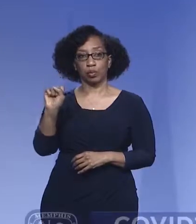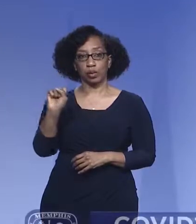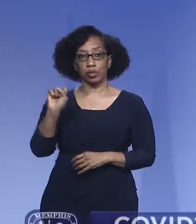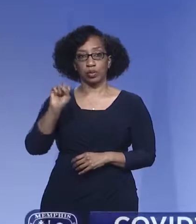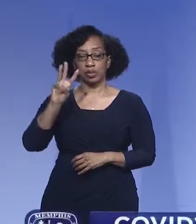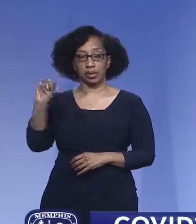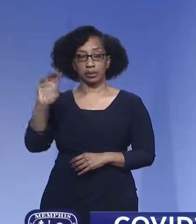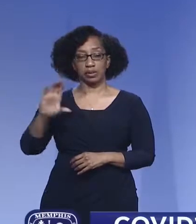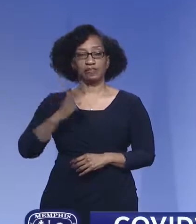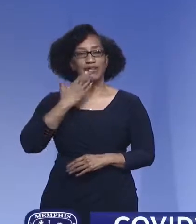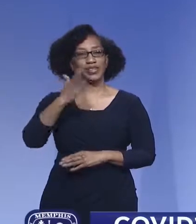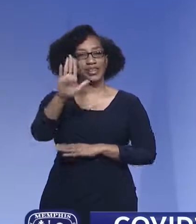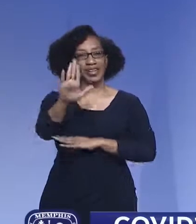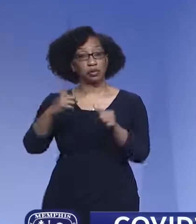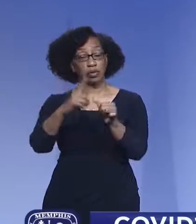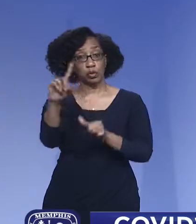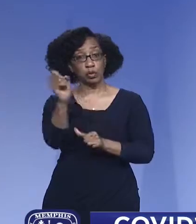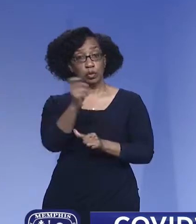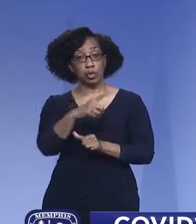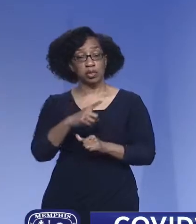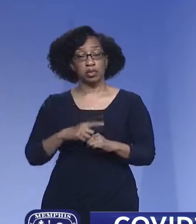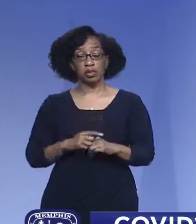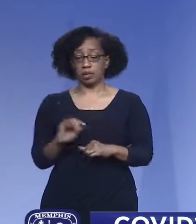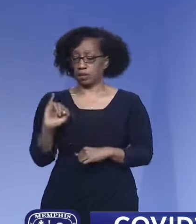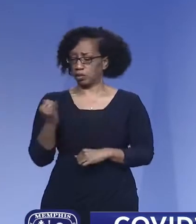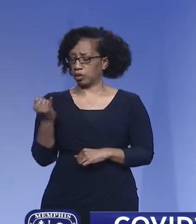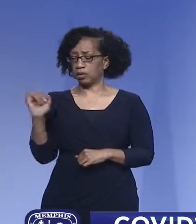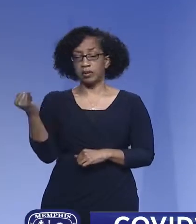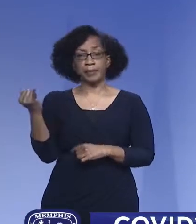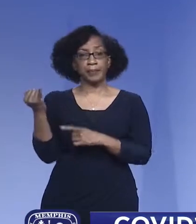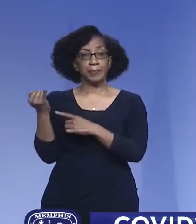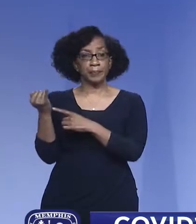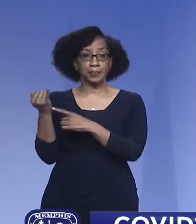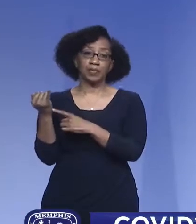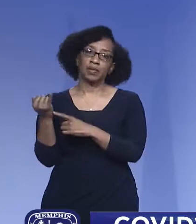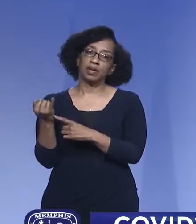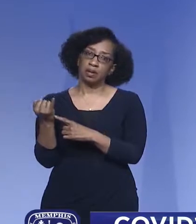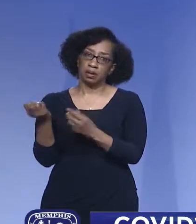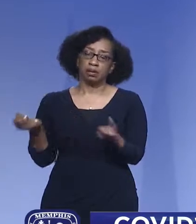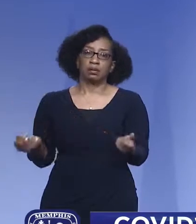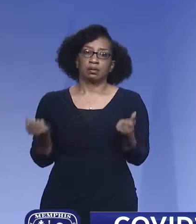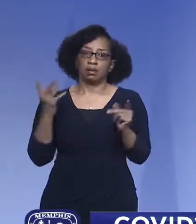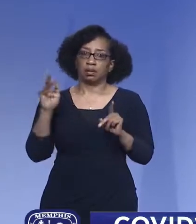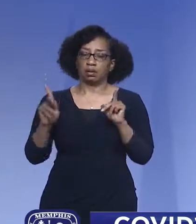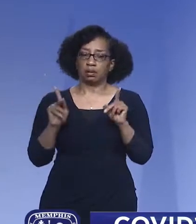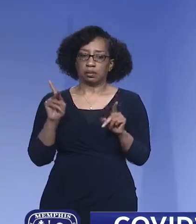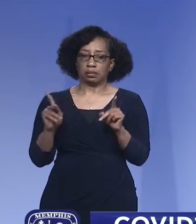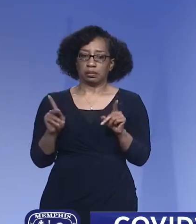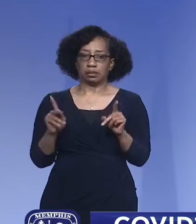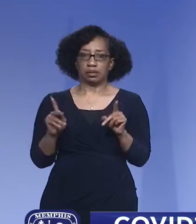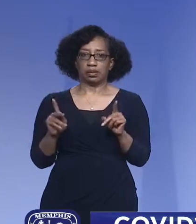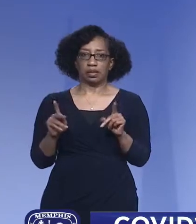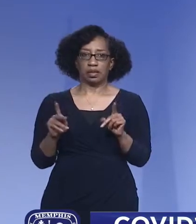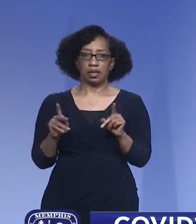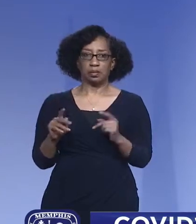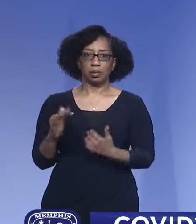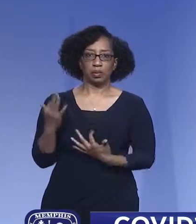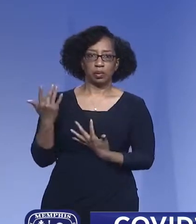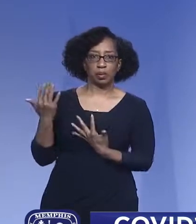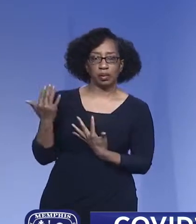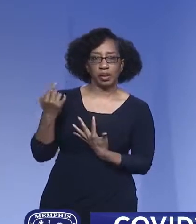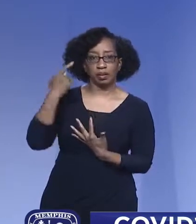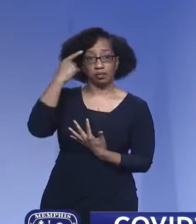Good afternoon. My first question is about J&J. I know a lot of people have been kind of waiting for the